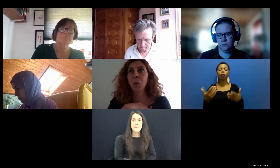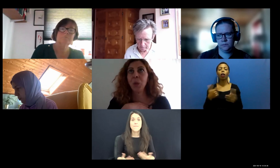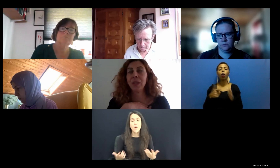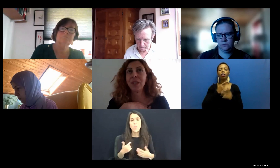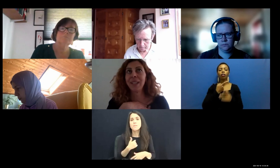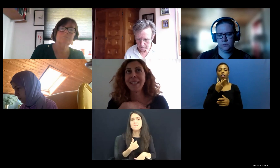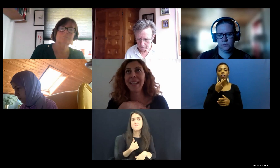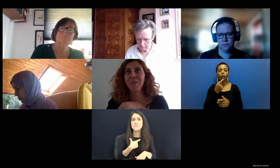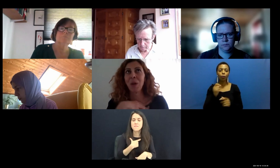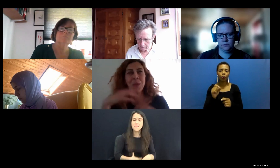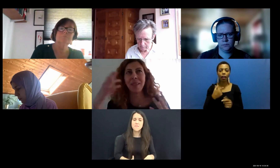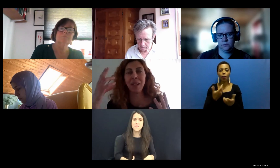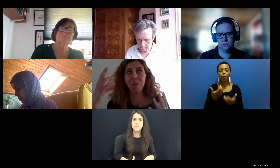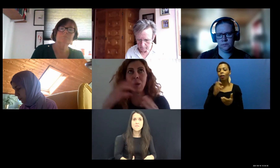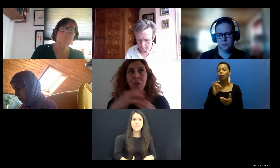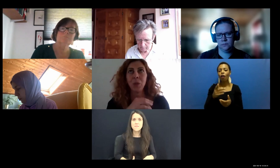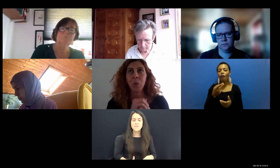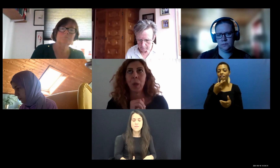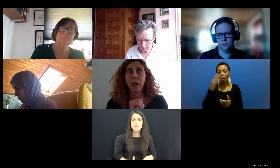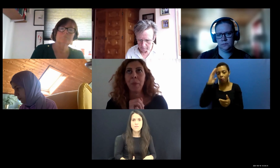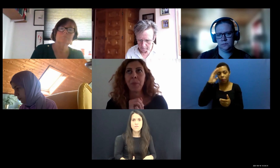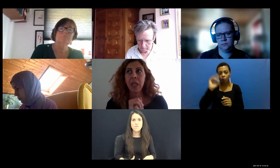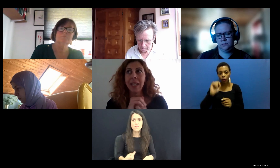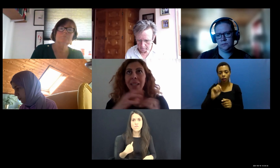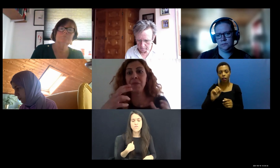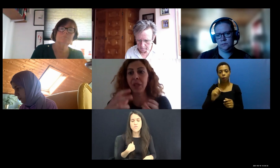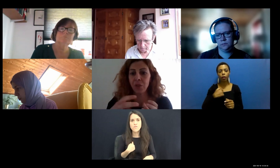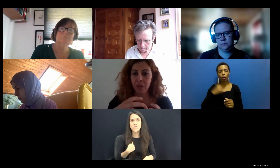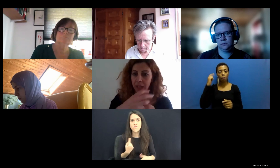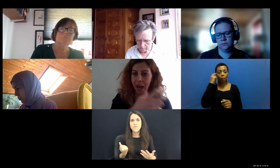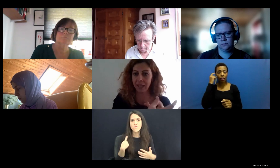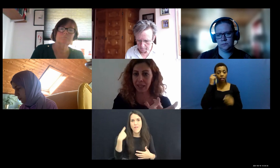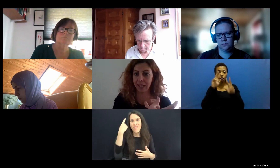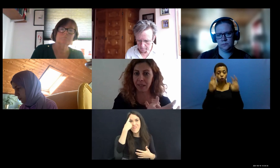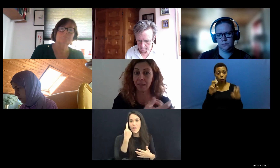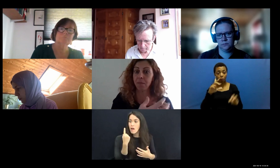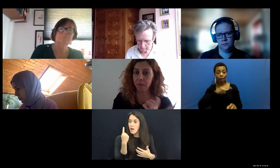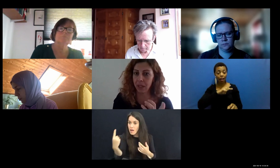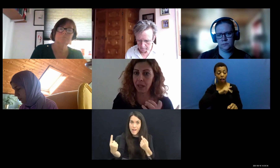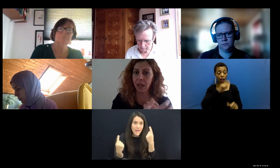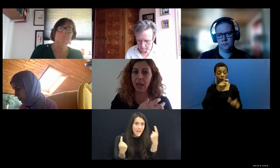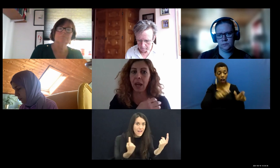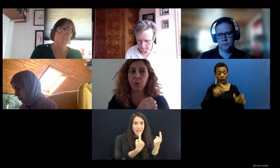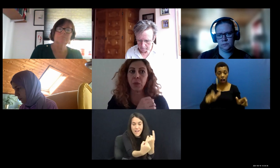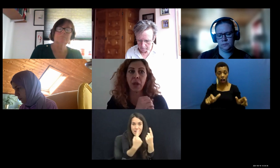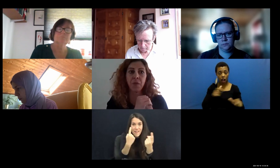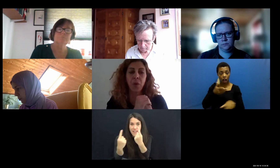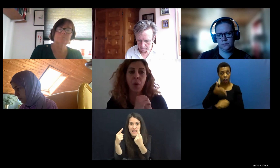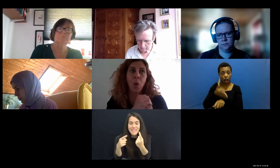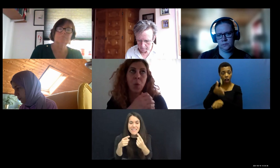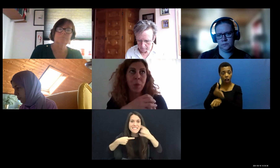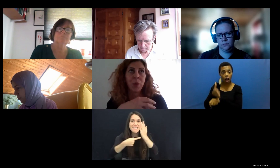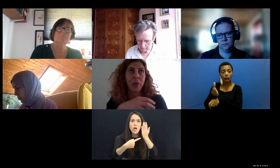personally wouldn't, let's say, I wasn't thinking about, you know, individuals accessing. I would kind